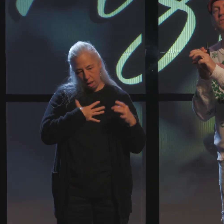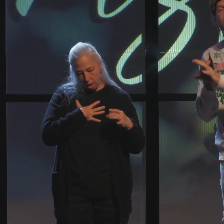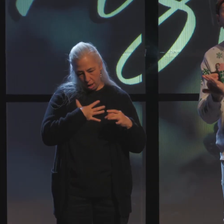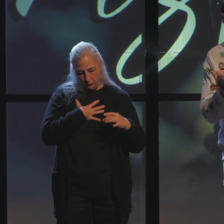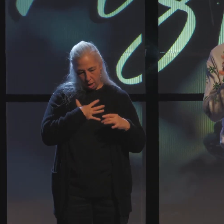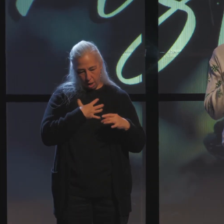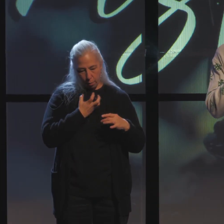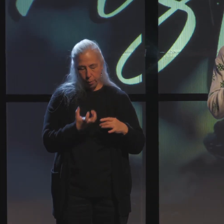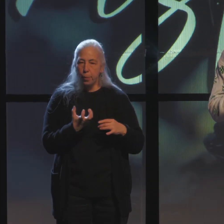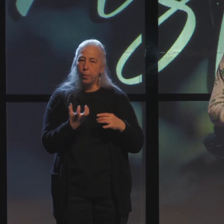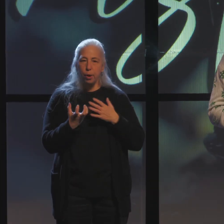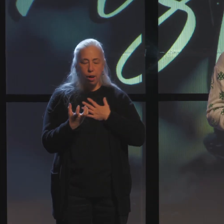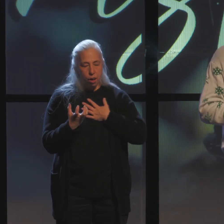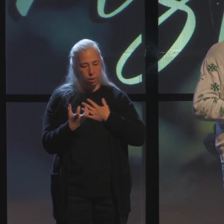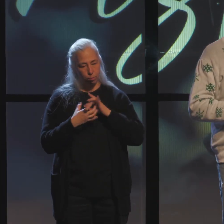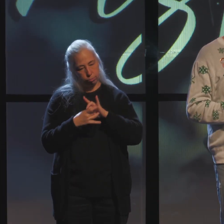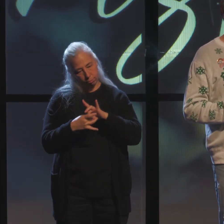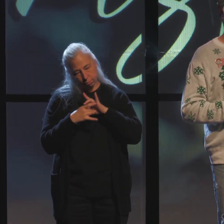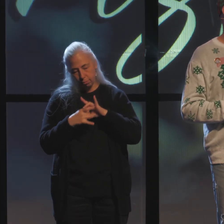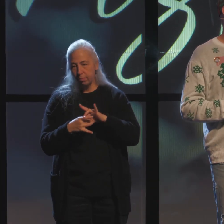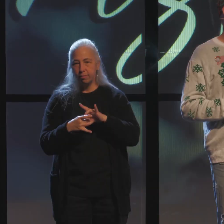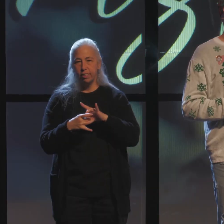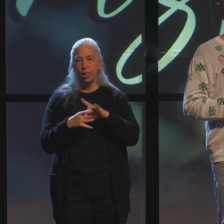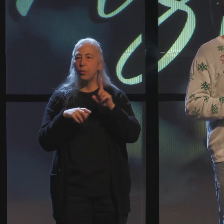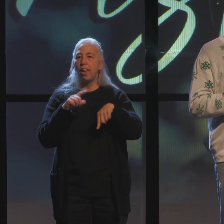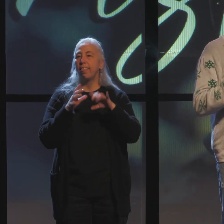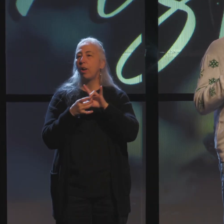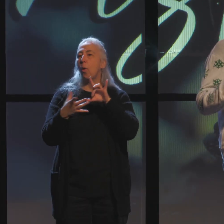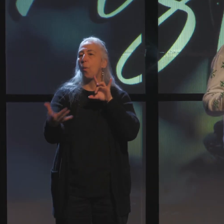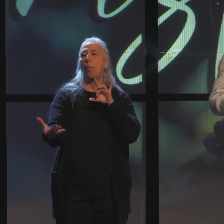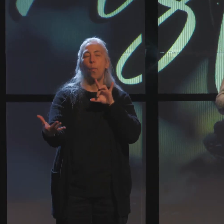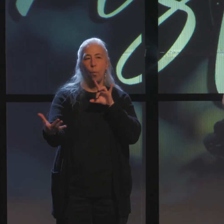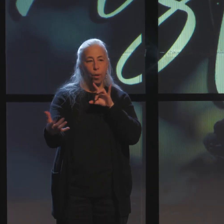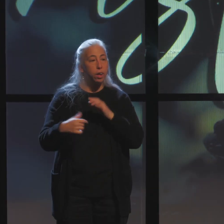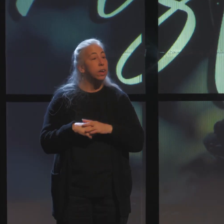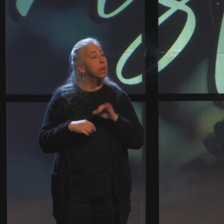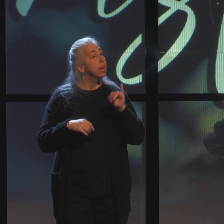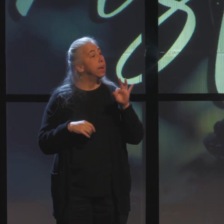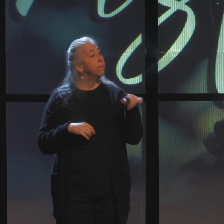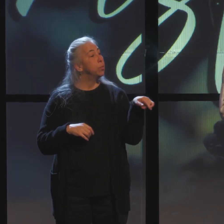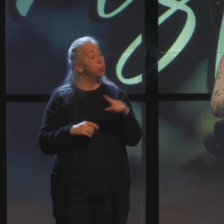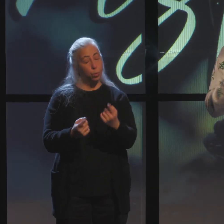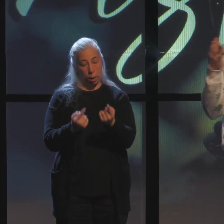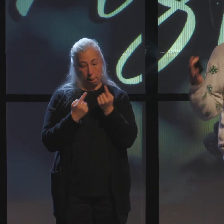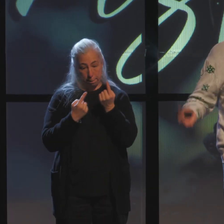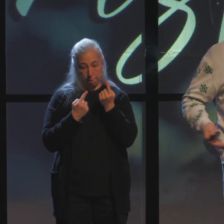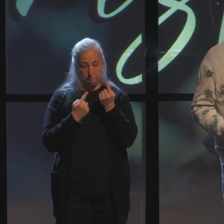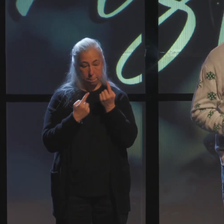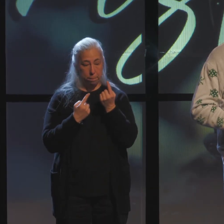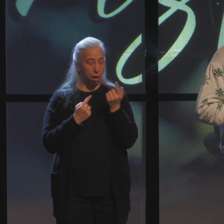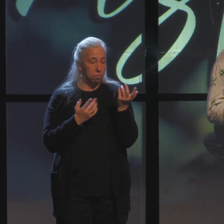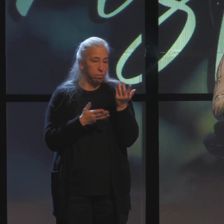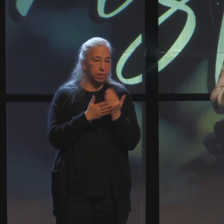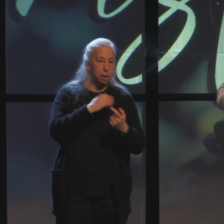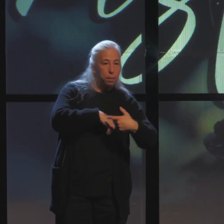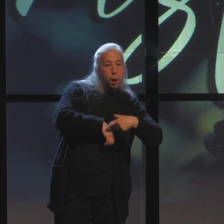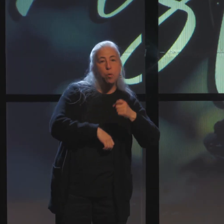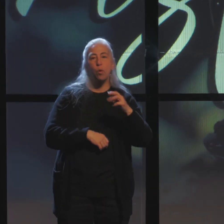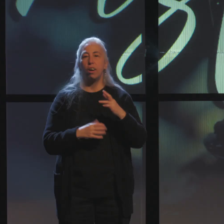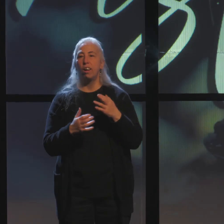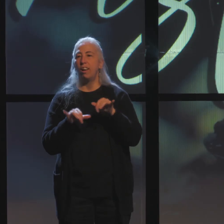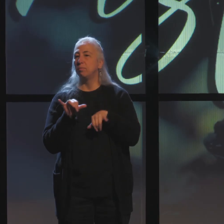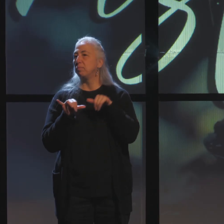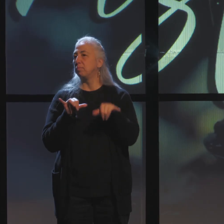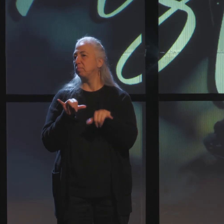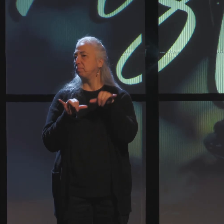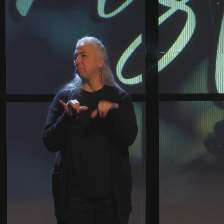They just refuse to let us go. If you've been around here for any length of time, or if for some strange reason you plan on sticking around for